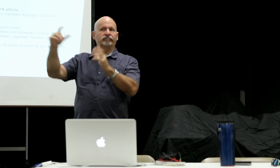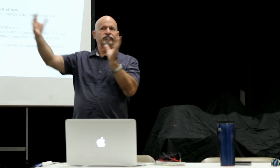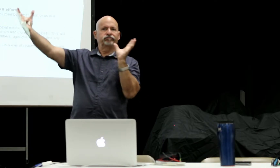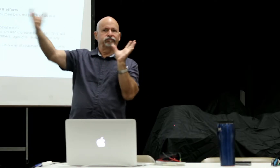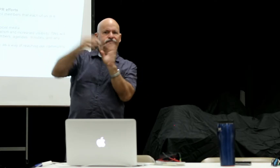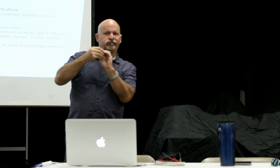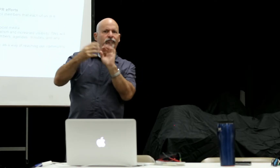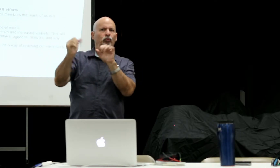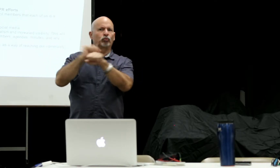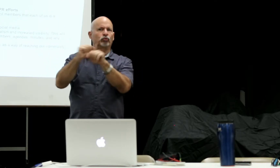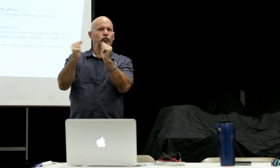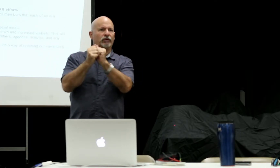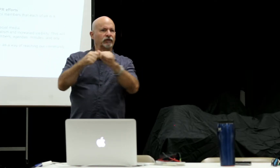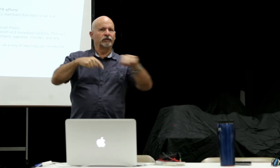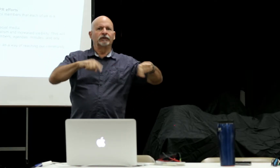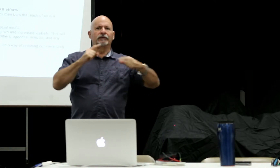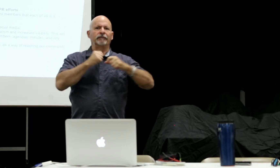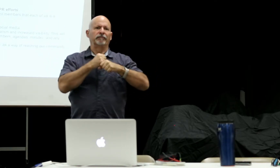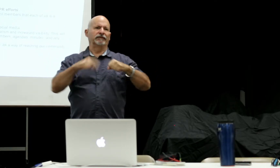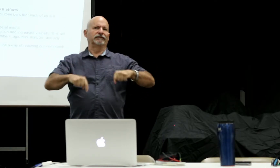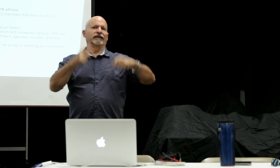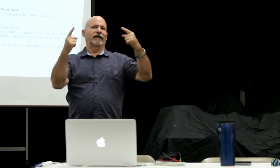we can make this event and celebration happen.